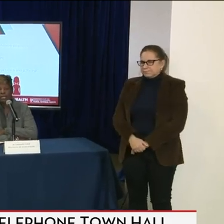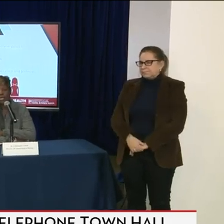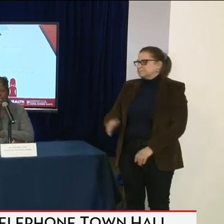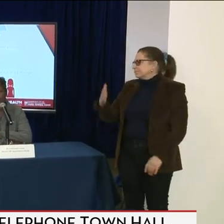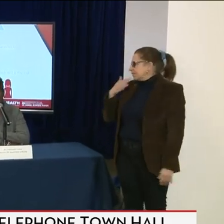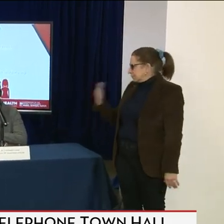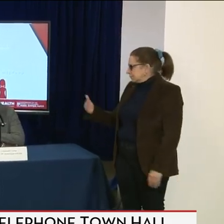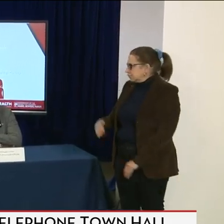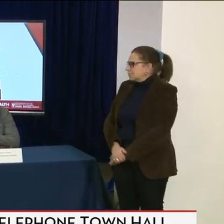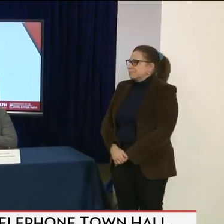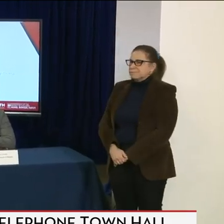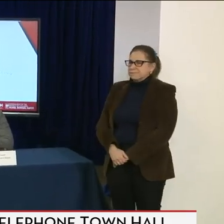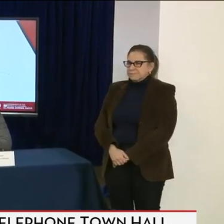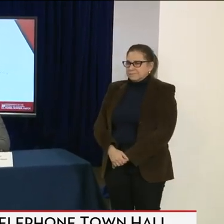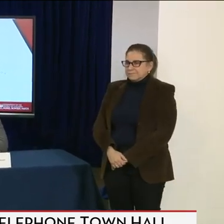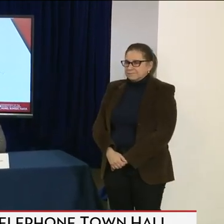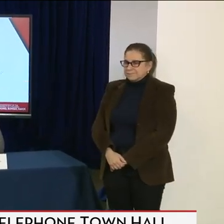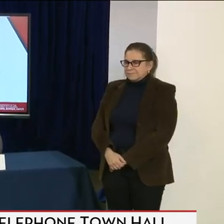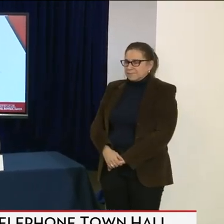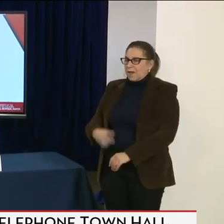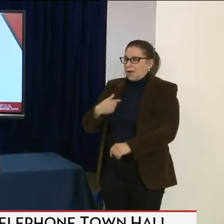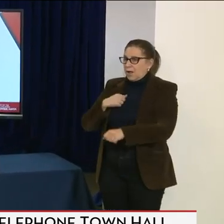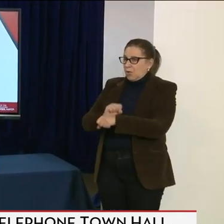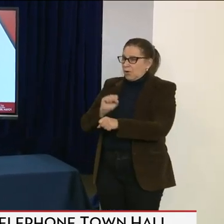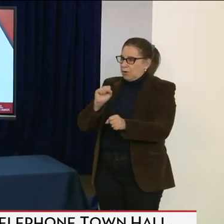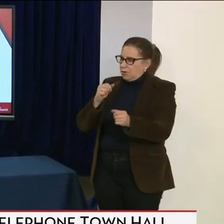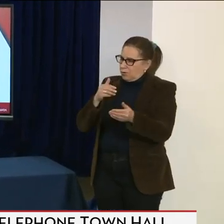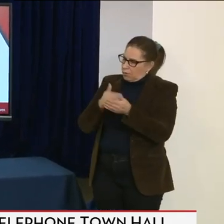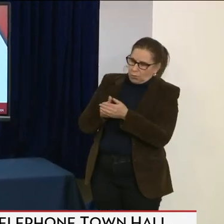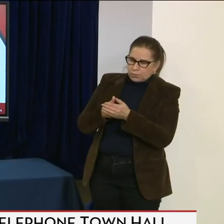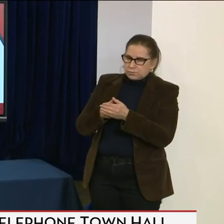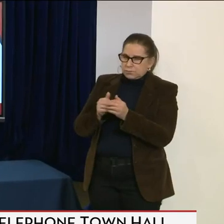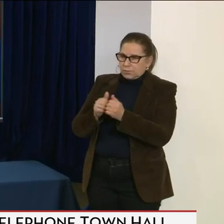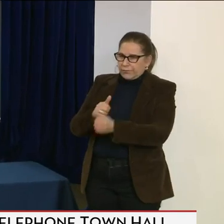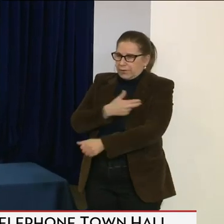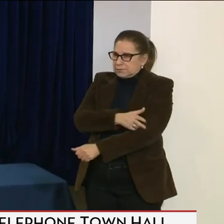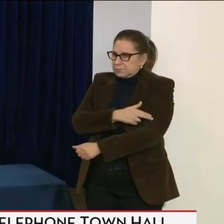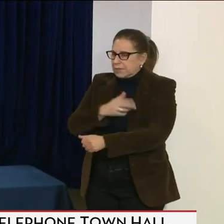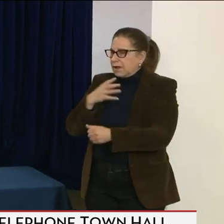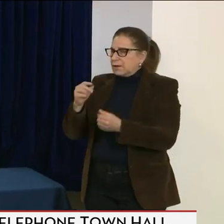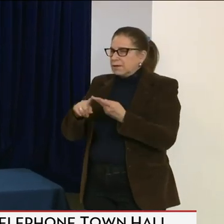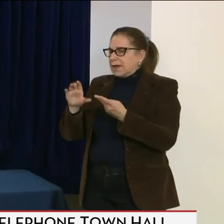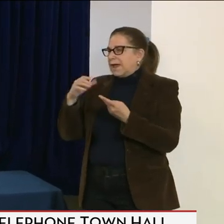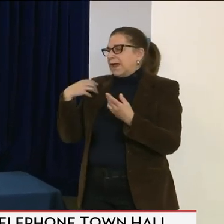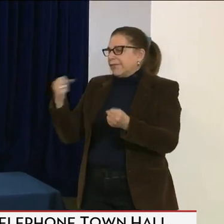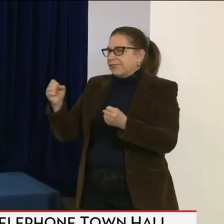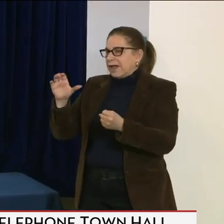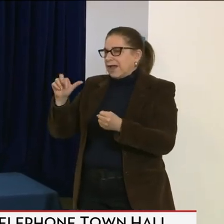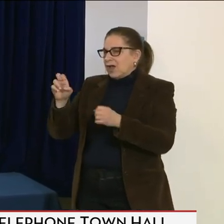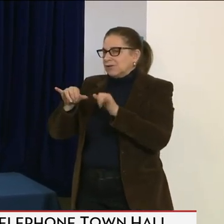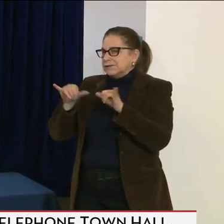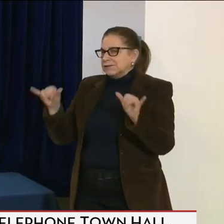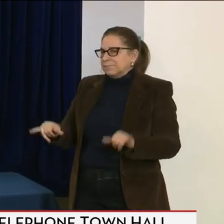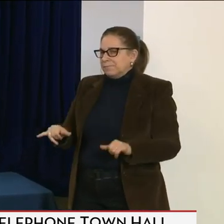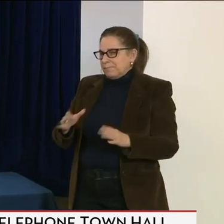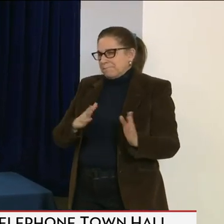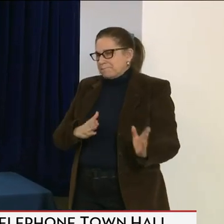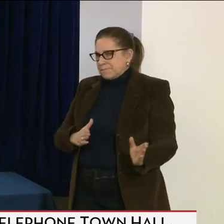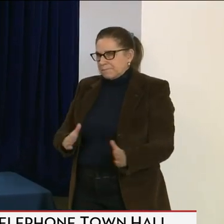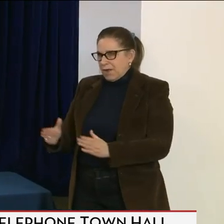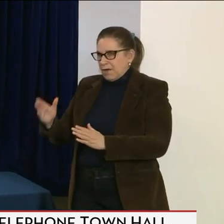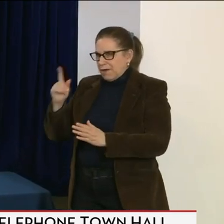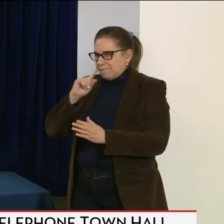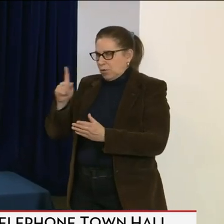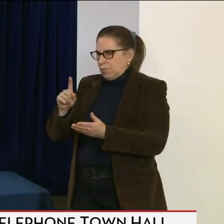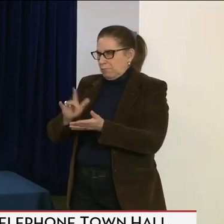hospitals and healthcare systems and other healthcare providers to prepare for a medical surge. One of our initial